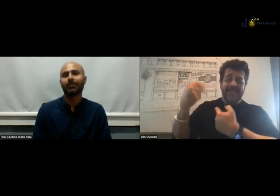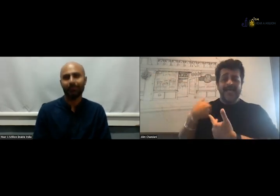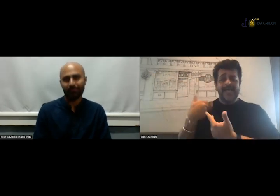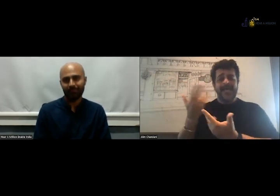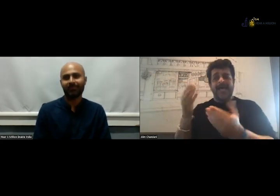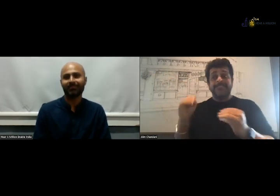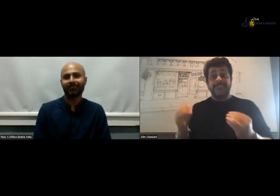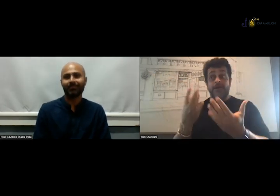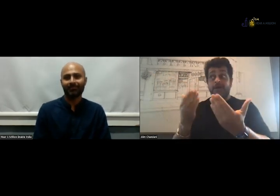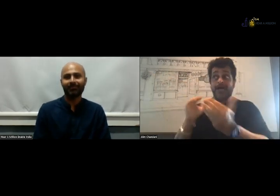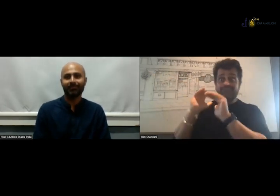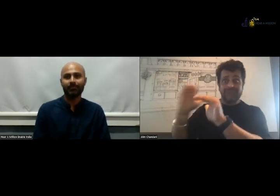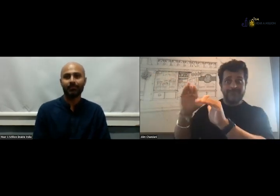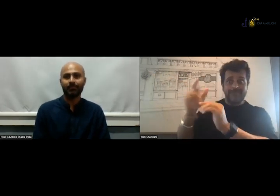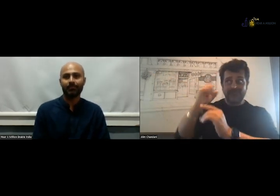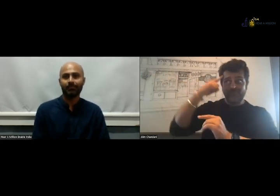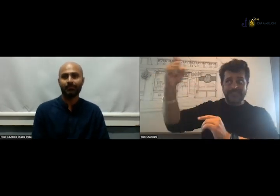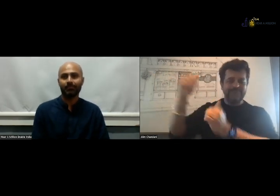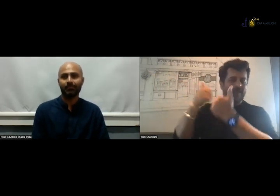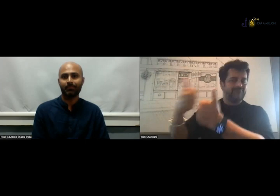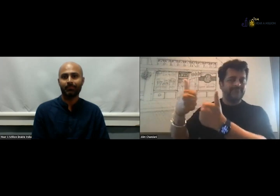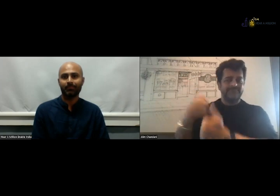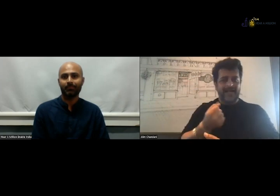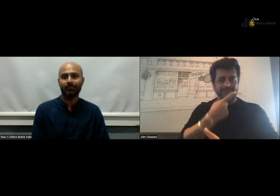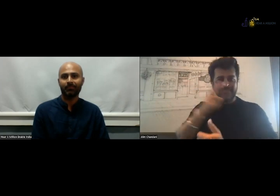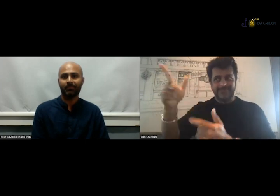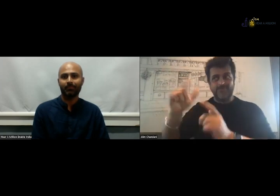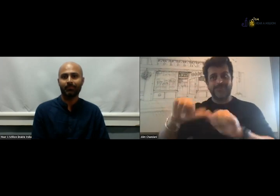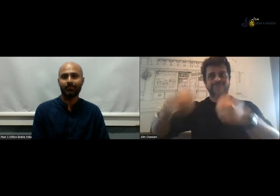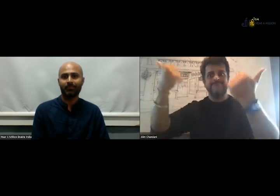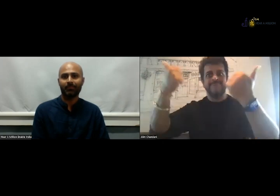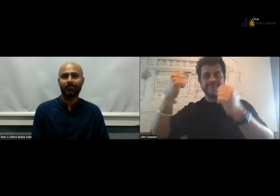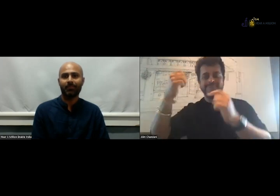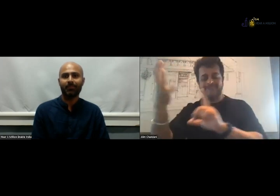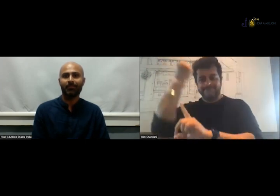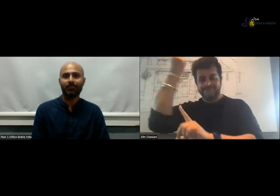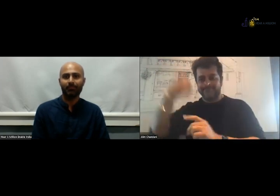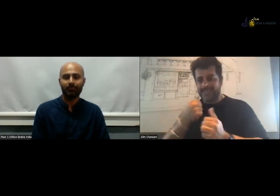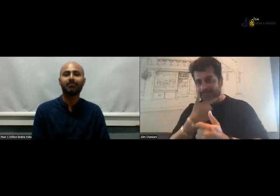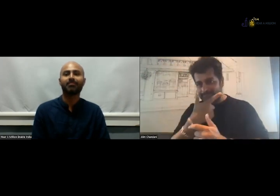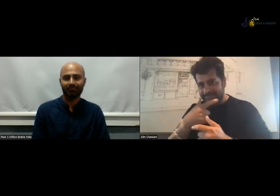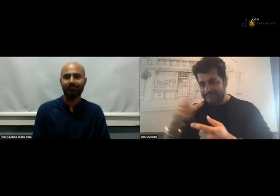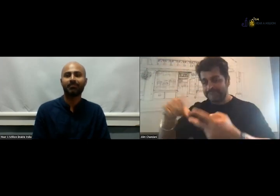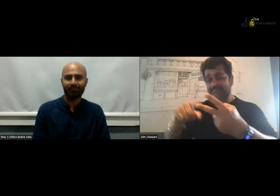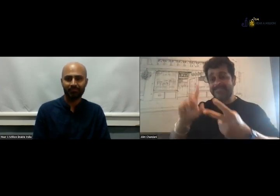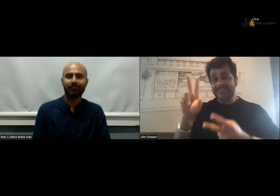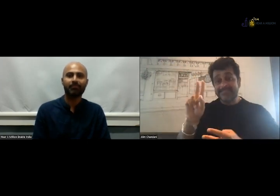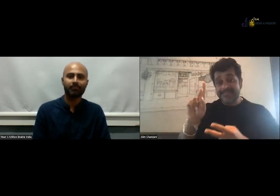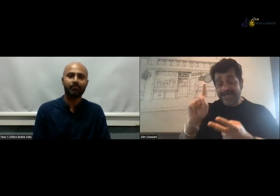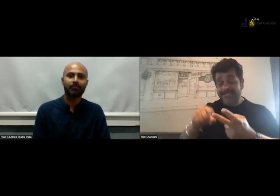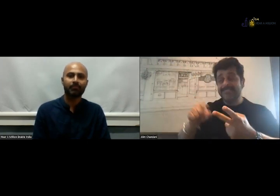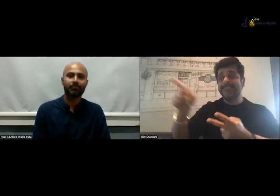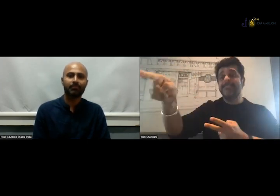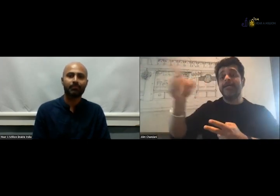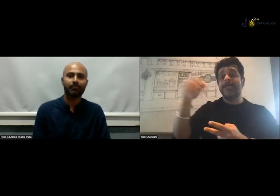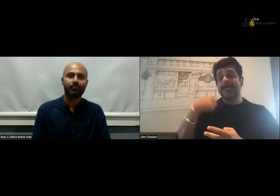up easily. So she always look at me, look at me, but I was